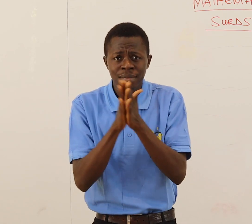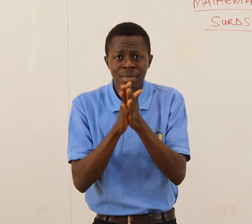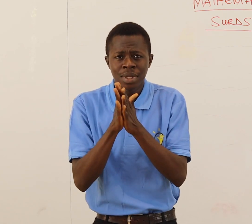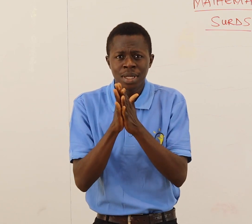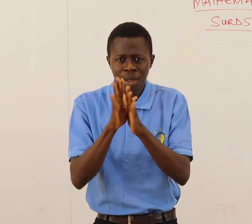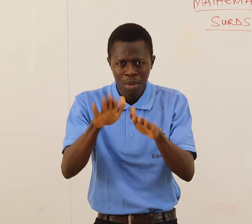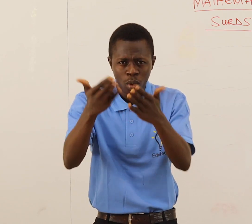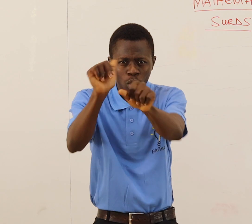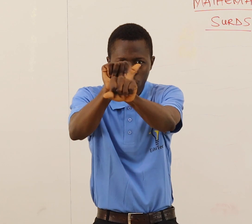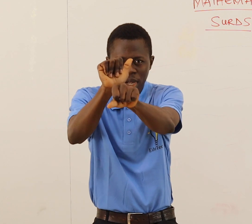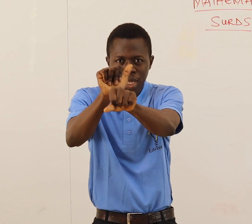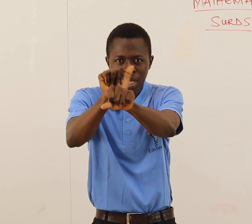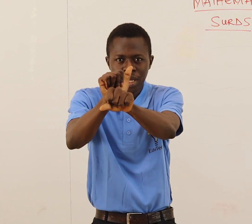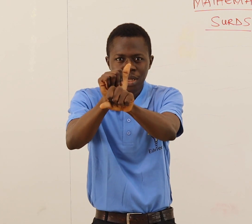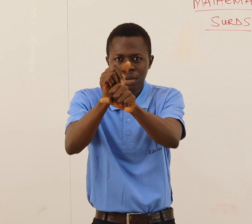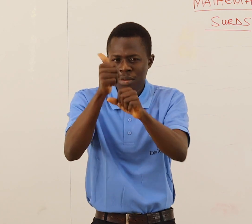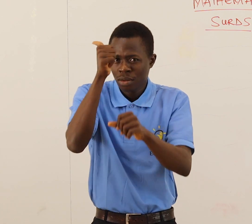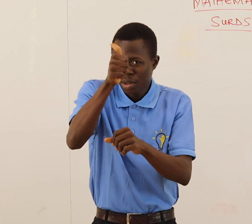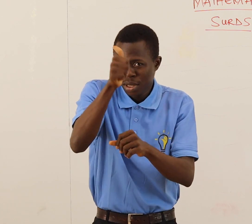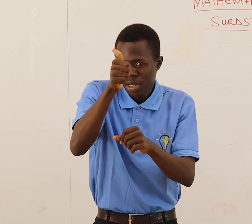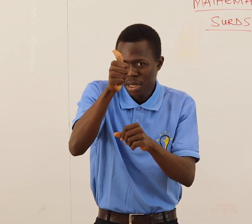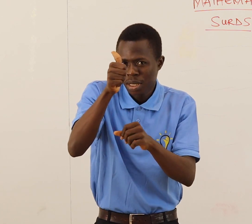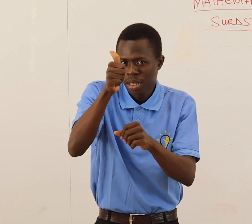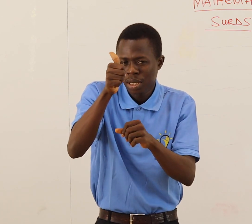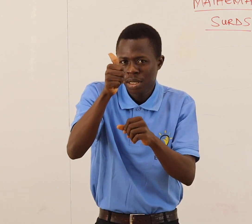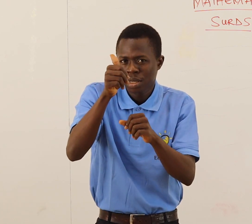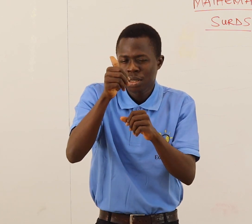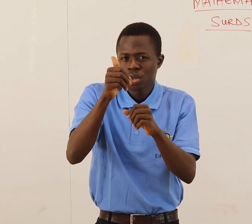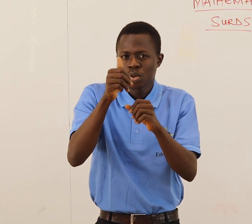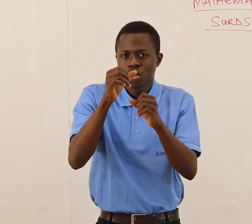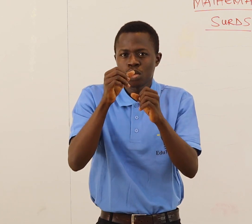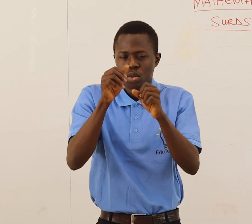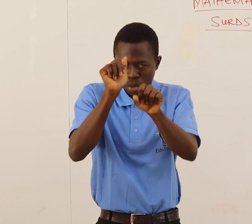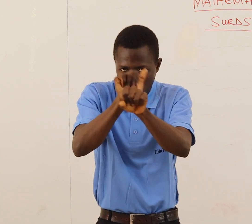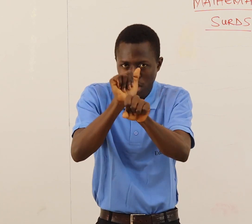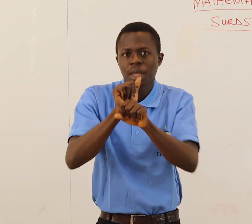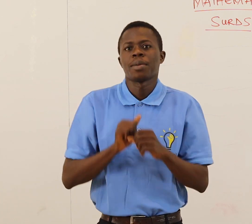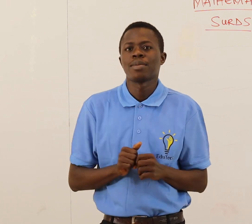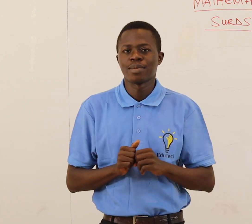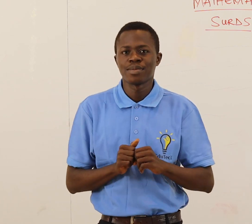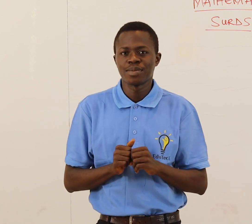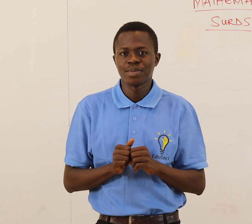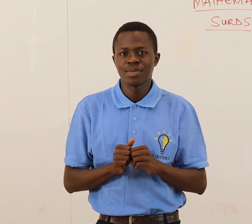by that set or square root sign. That is exactly what we'll do.